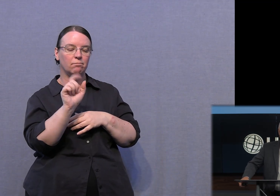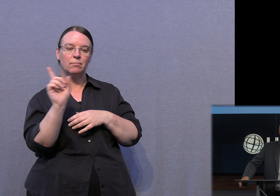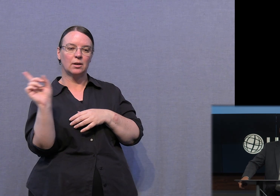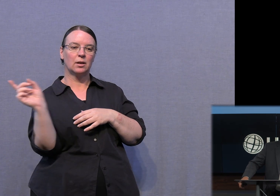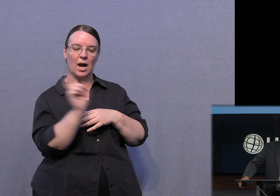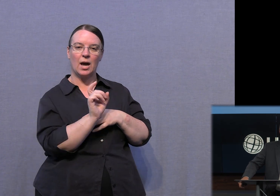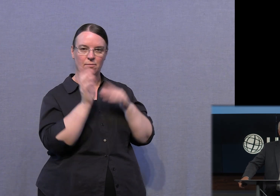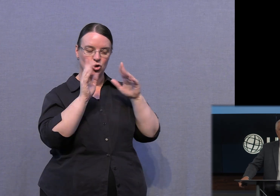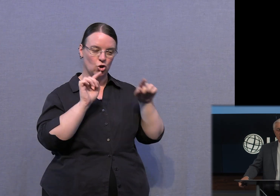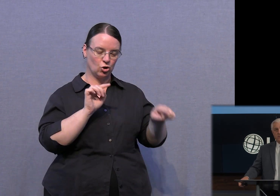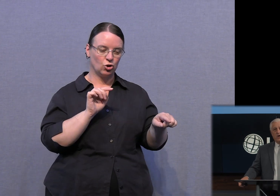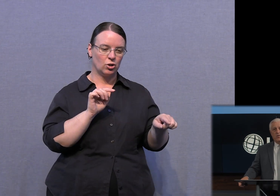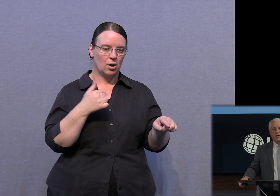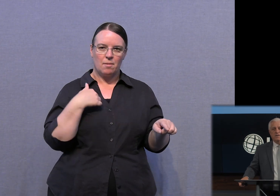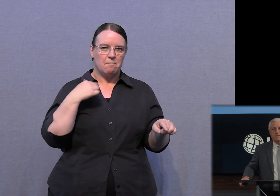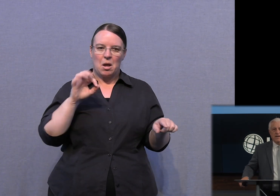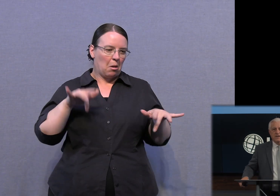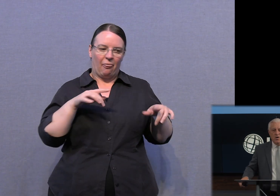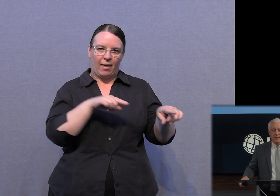morning, and